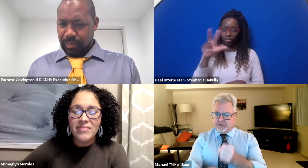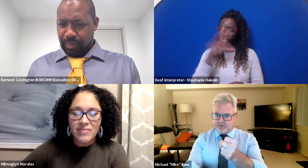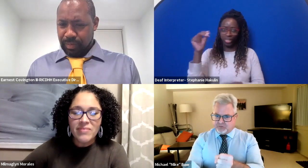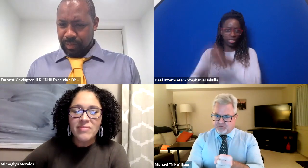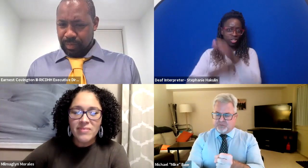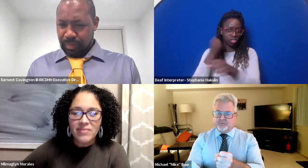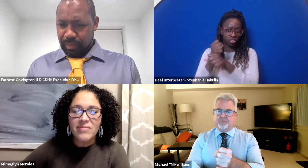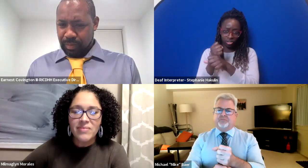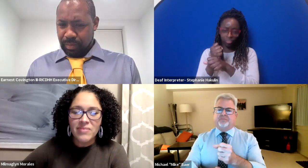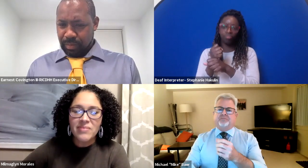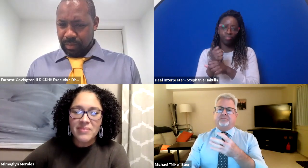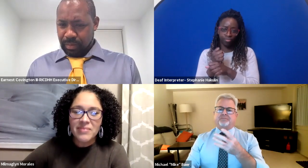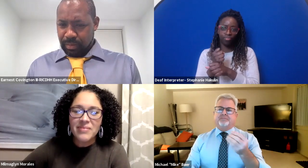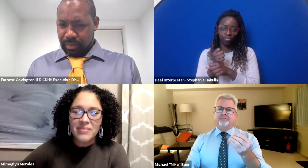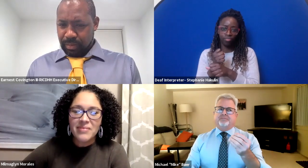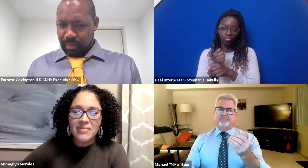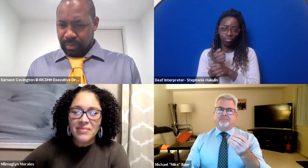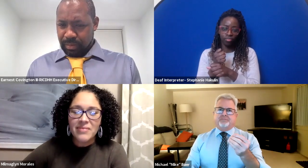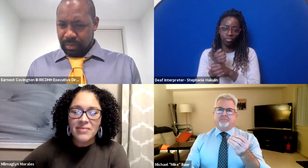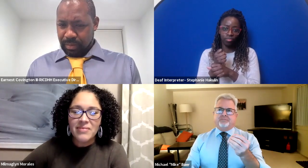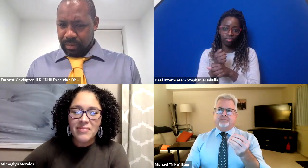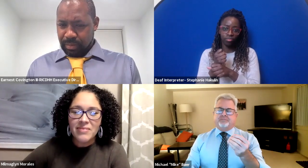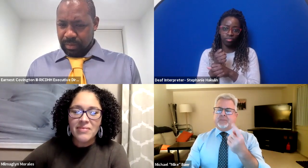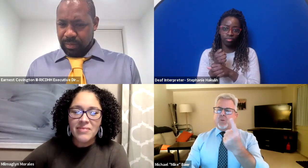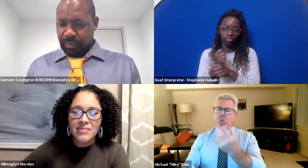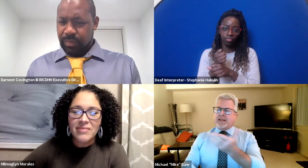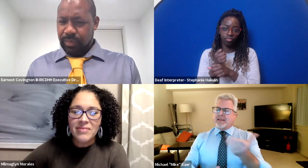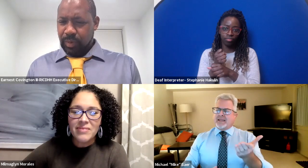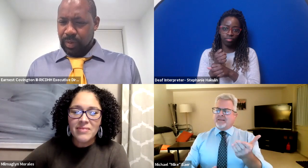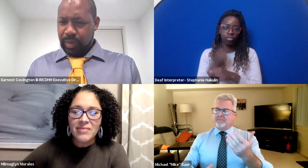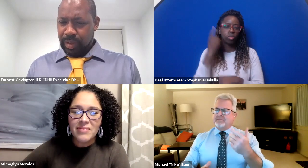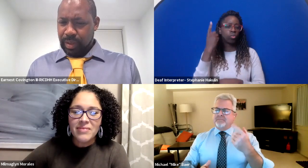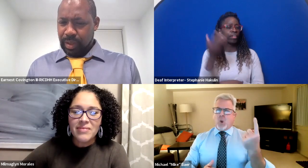I've been in the field of deafness for over 30 years.